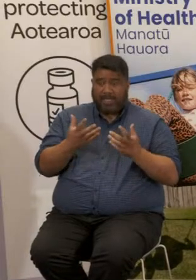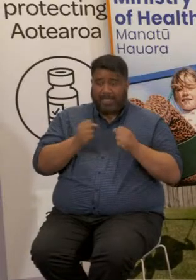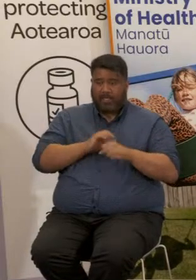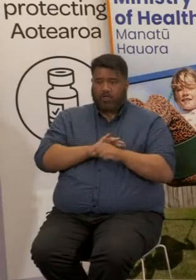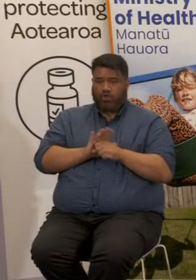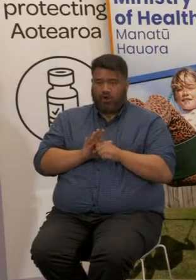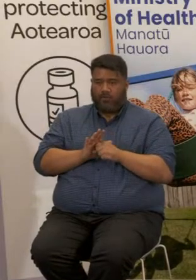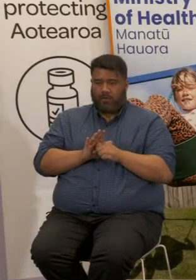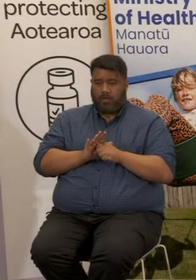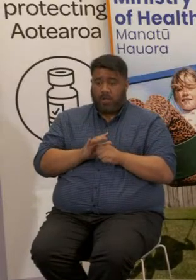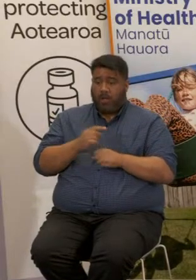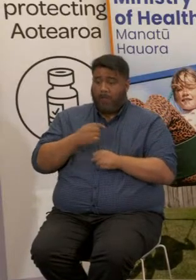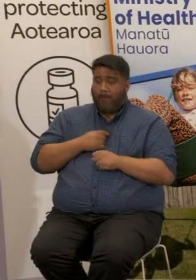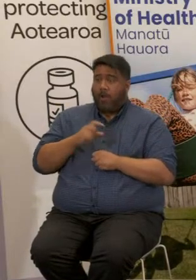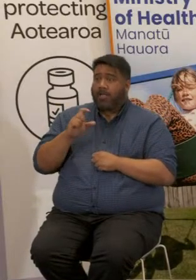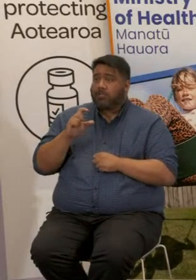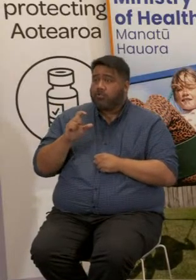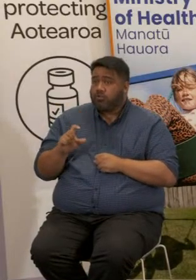got around about a